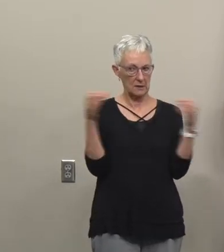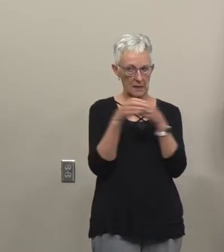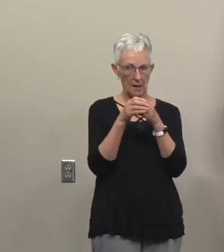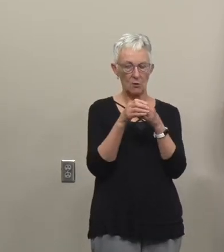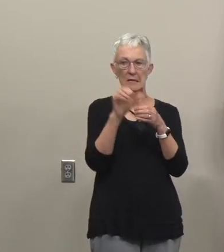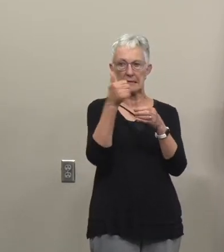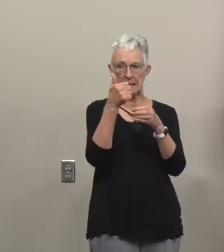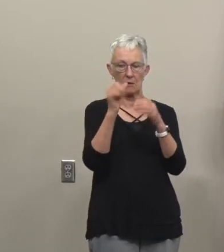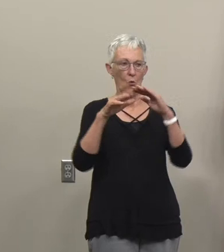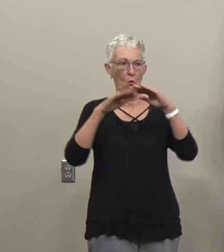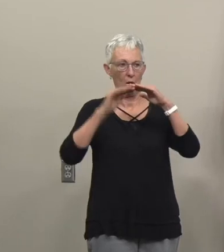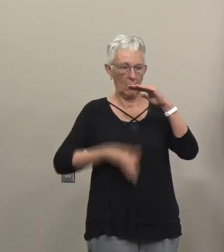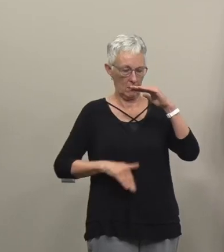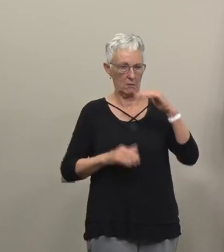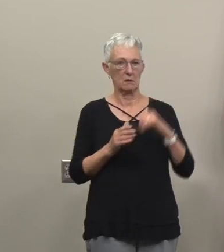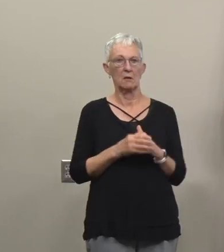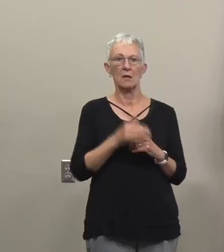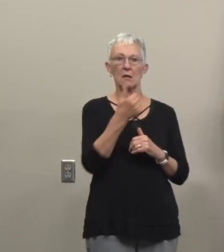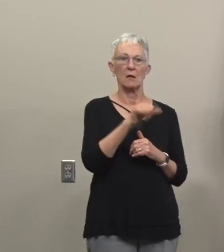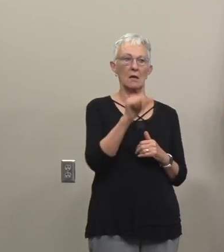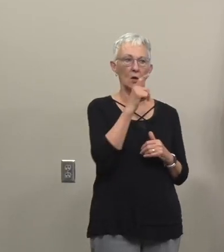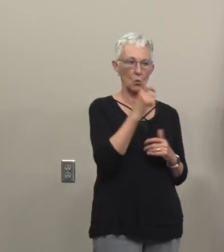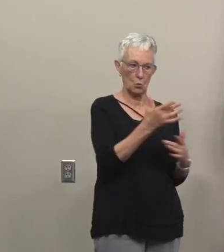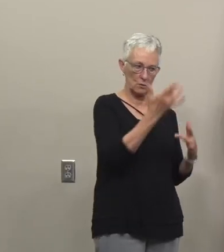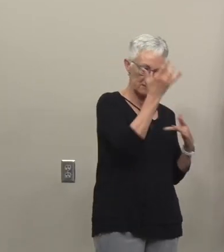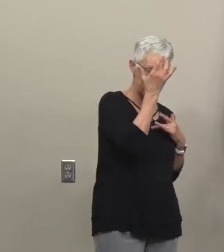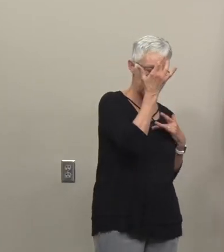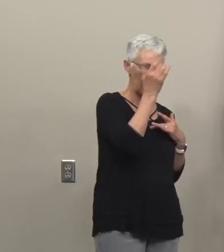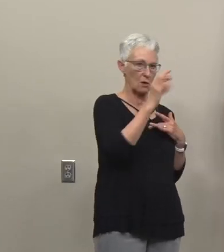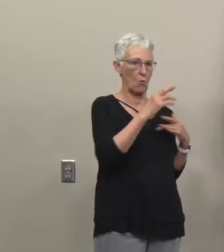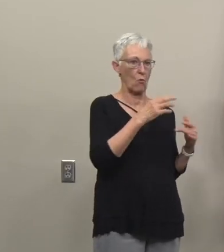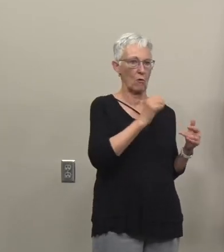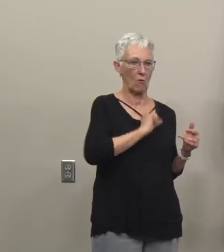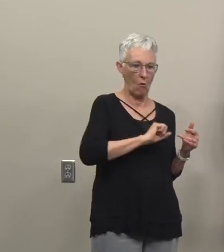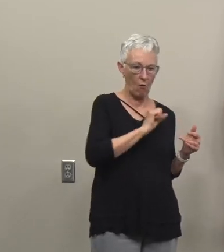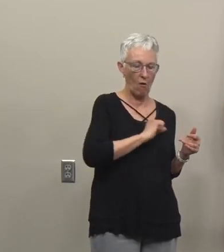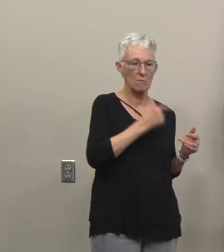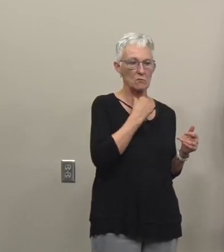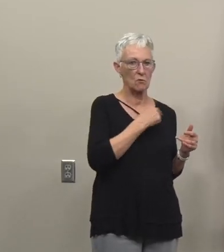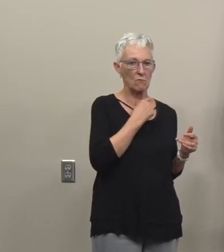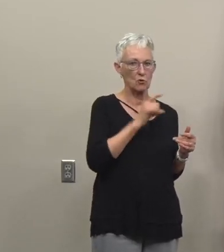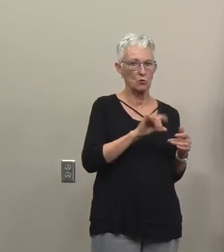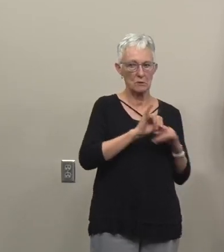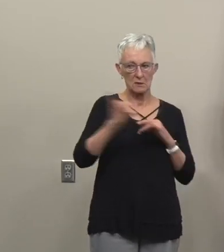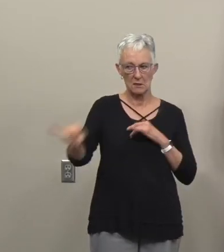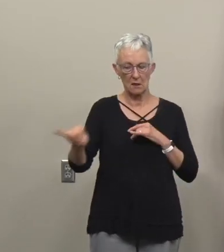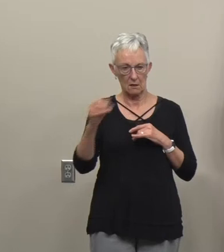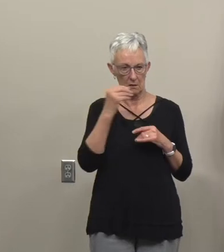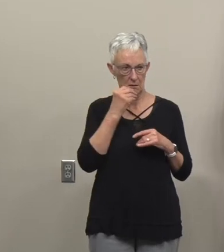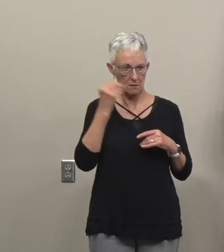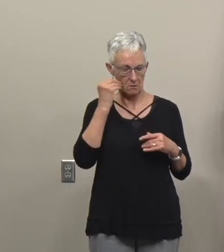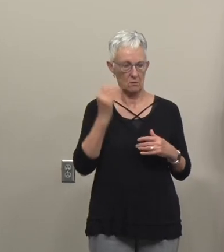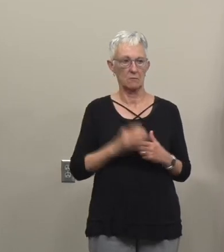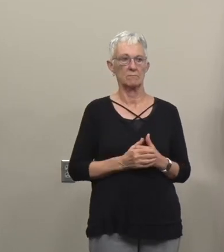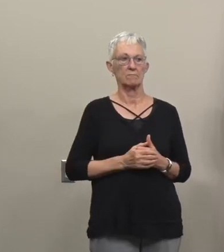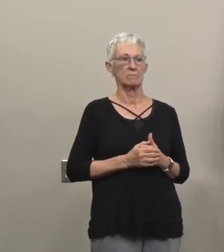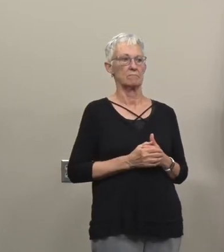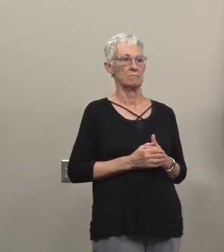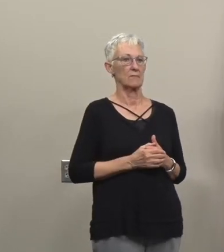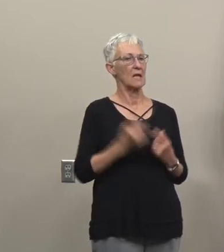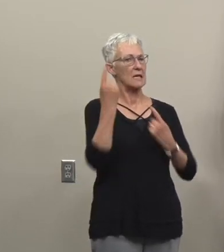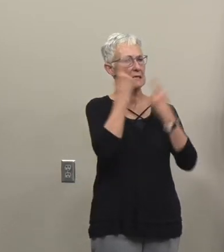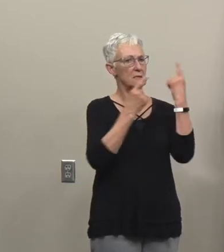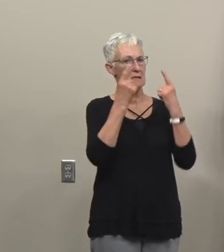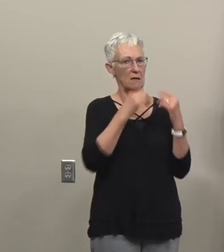and make sure those who are sick or who have symptoms stay home or stay away from others. Consider a